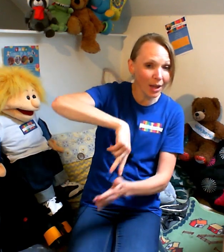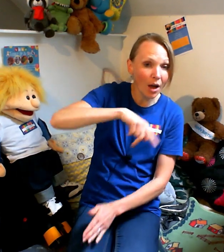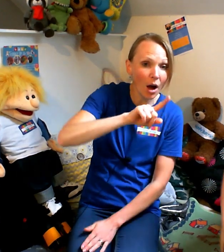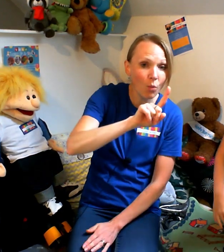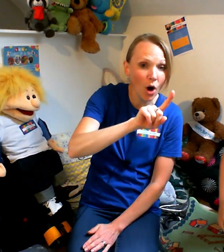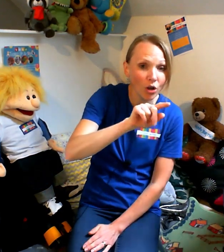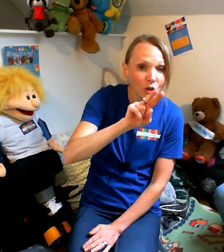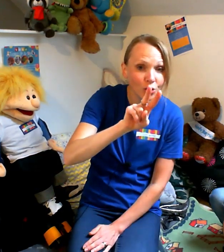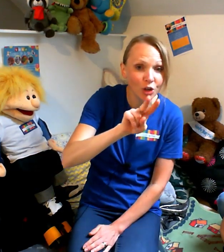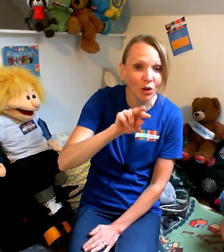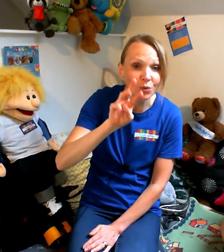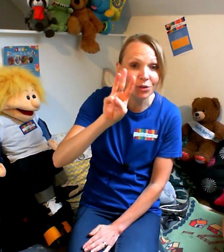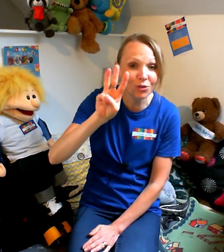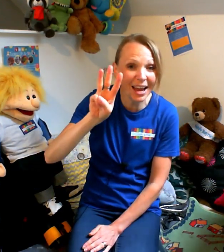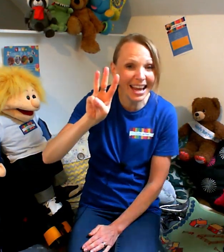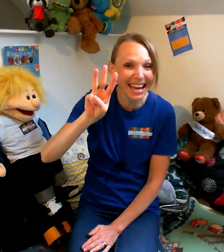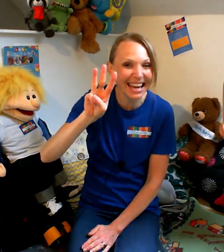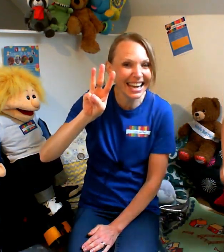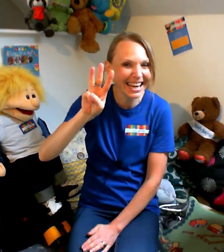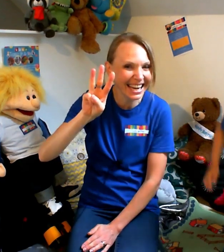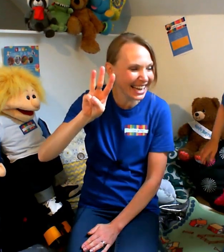a 1, 2, 3.